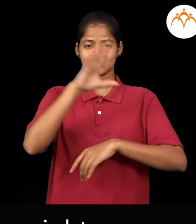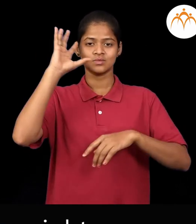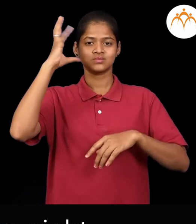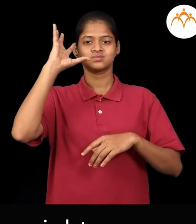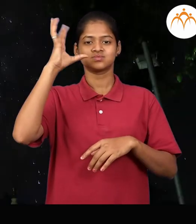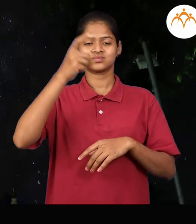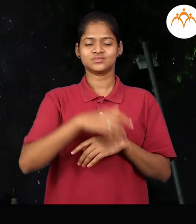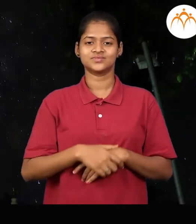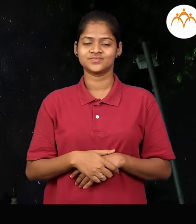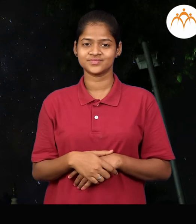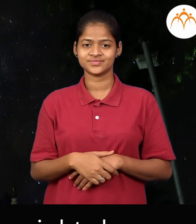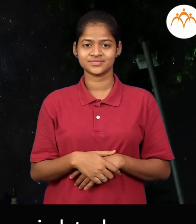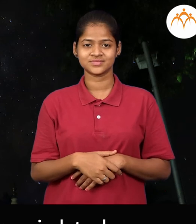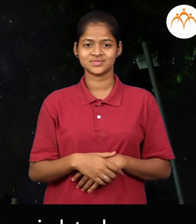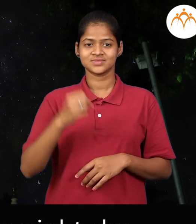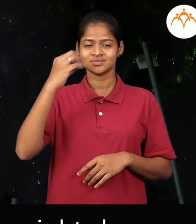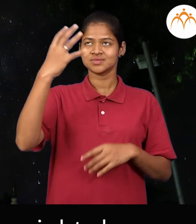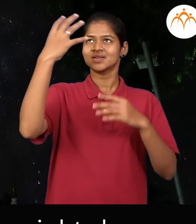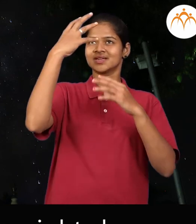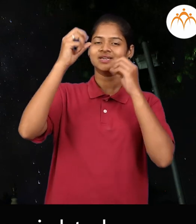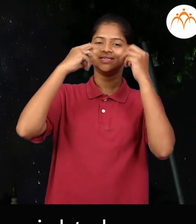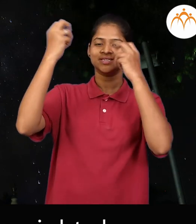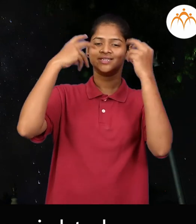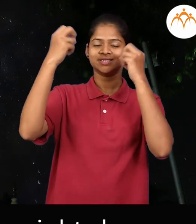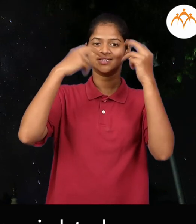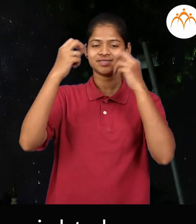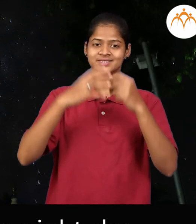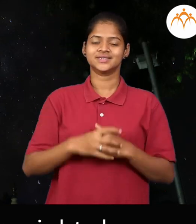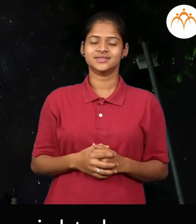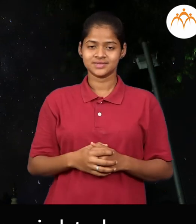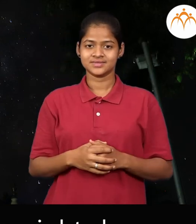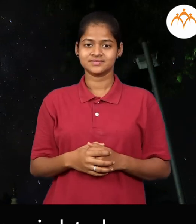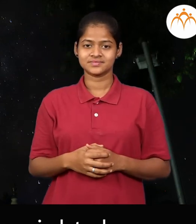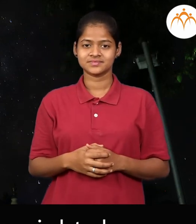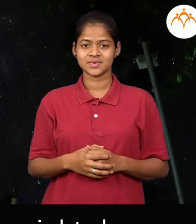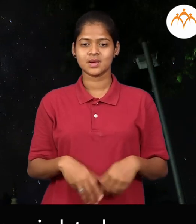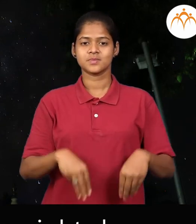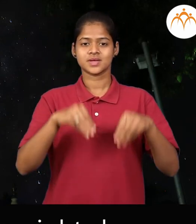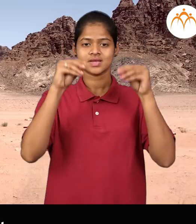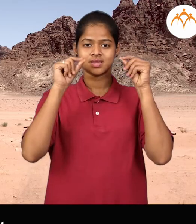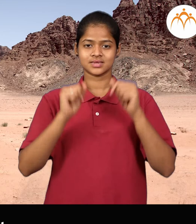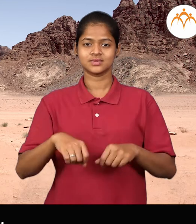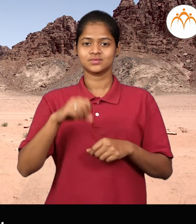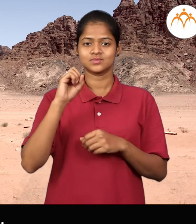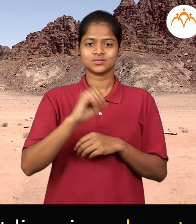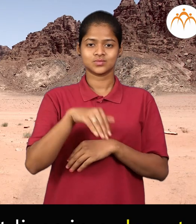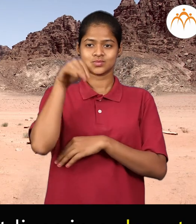night. Stars. Stars glitter in the night sky. Desert. Camel.